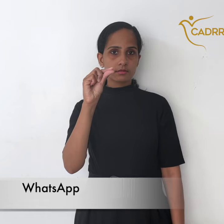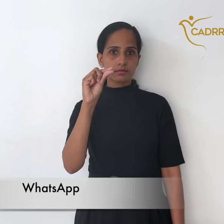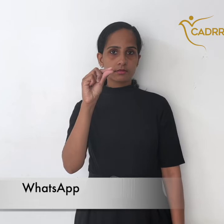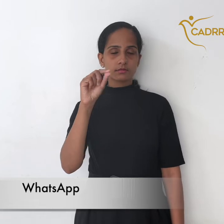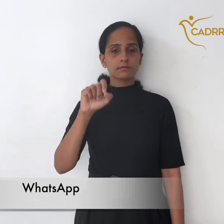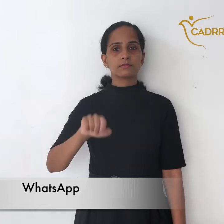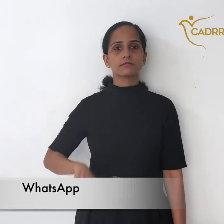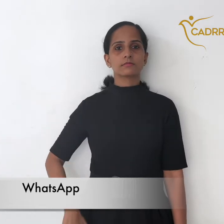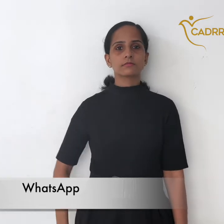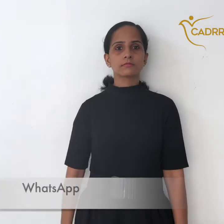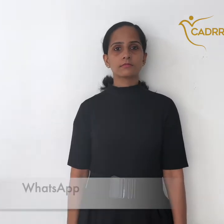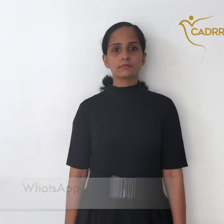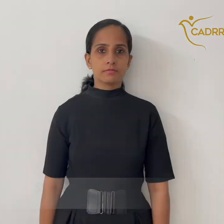WhatsApp,